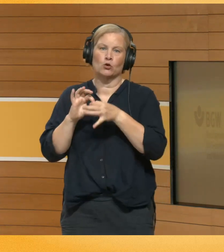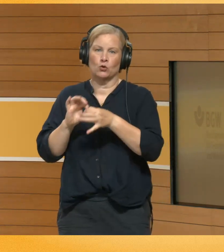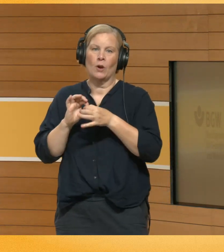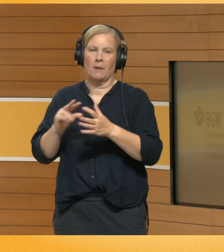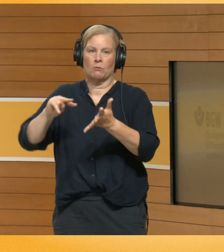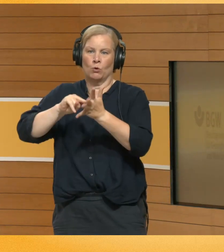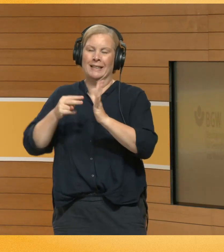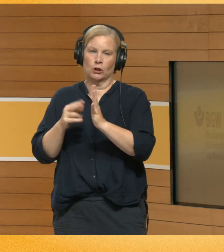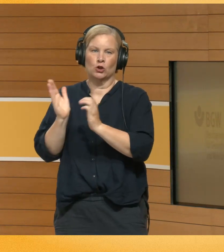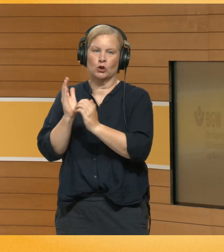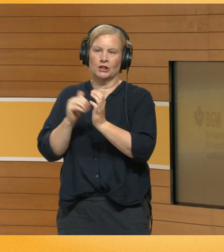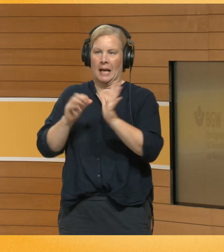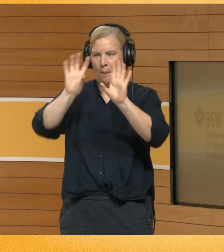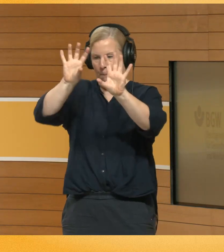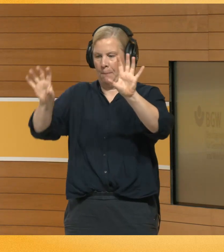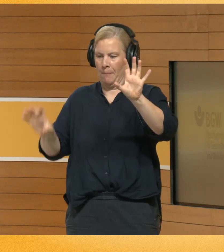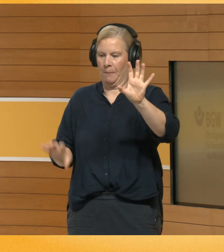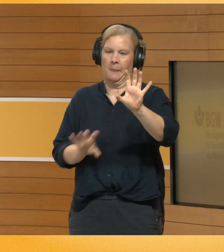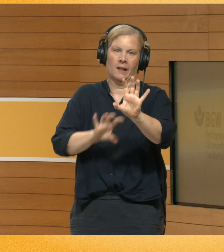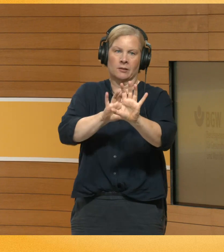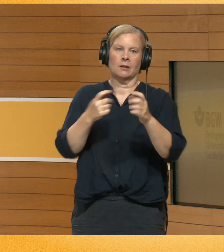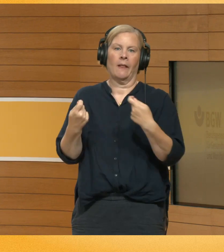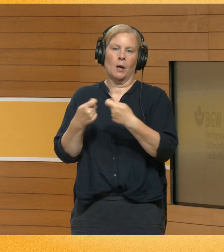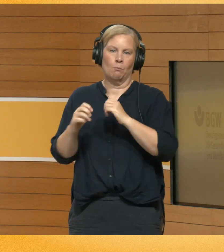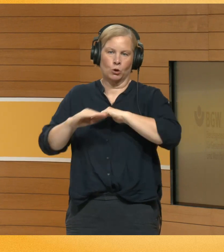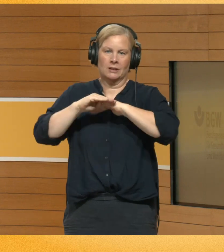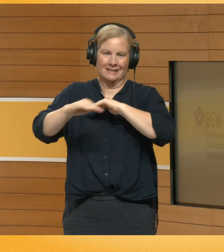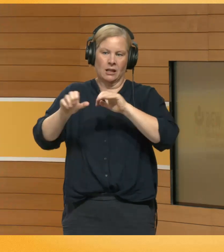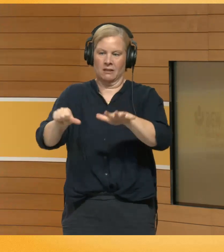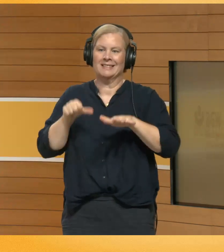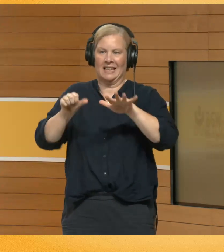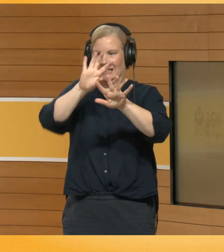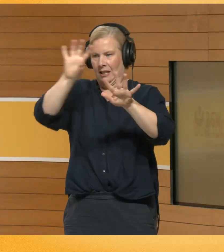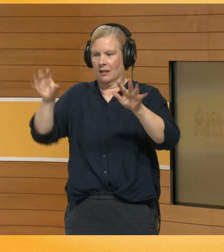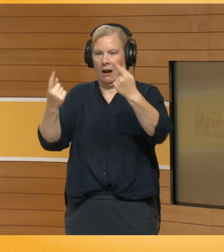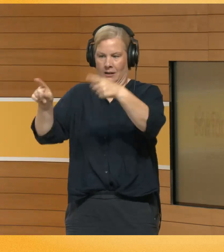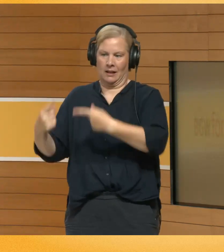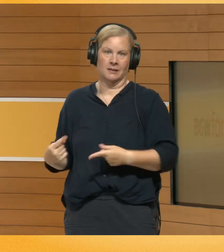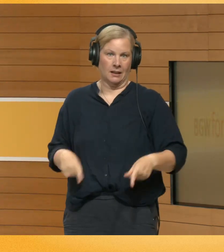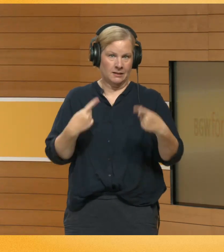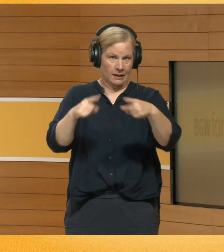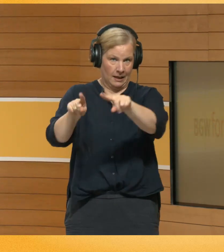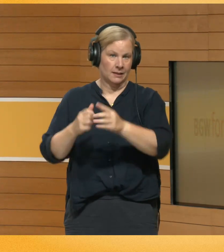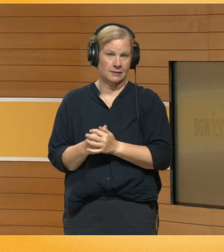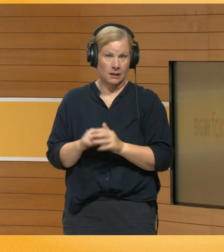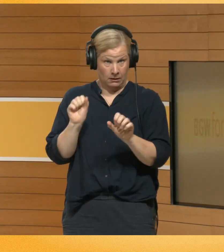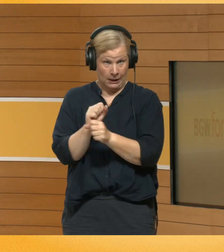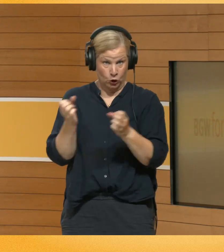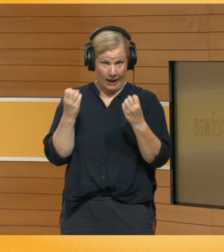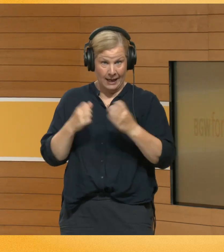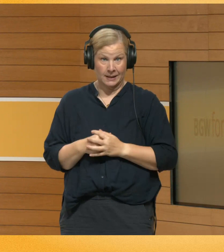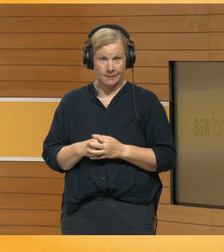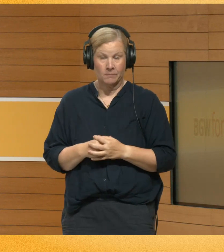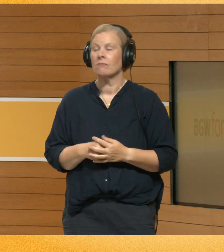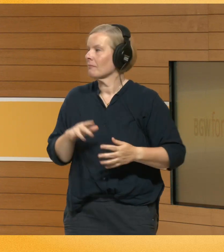if you could give us insight into that. Thank you very much for the question. So Ghana's